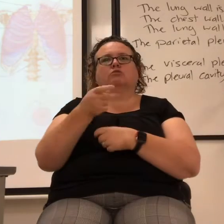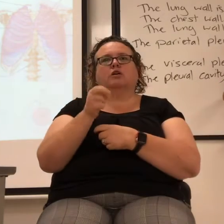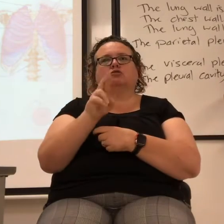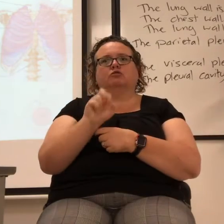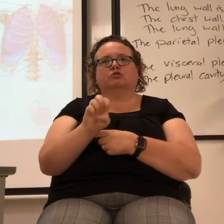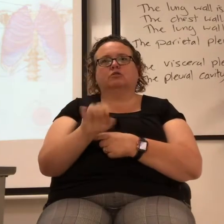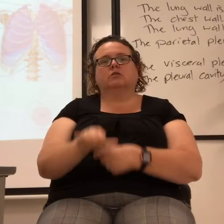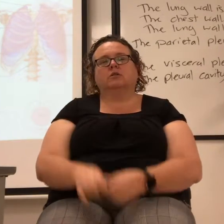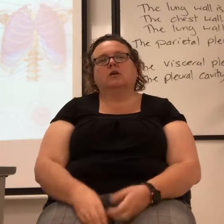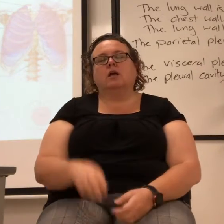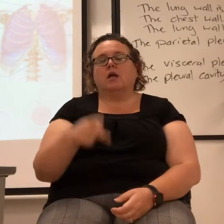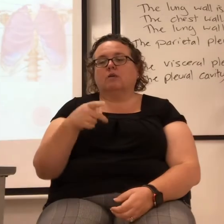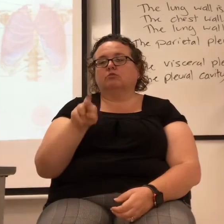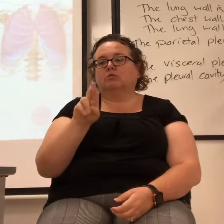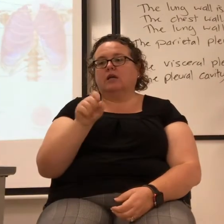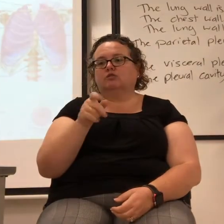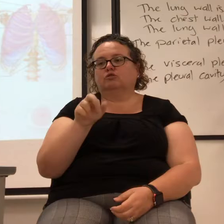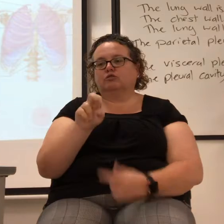pressure.